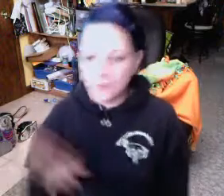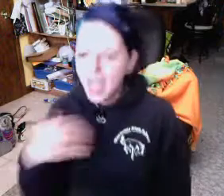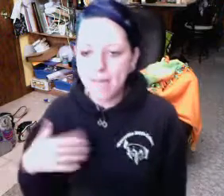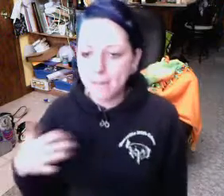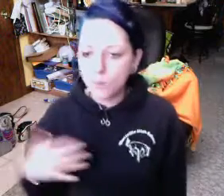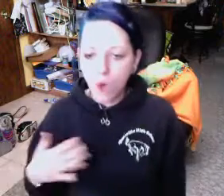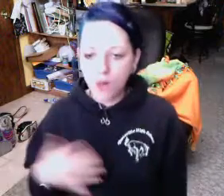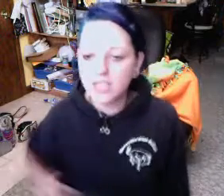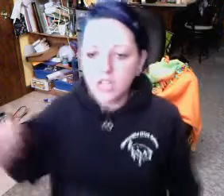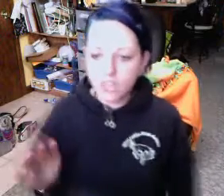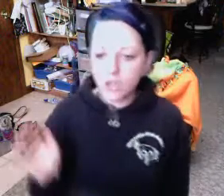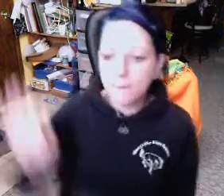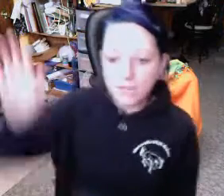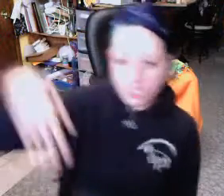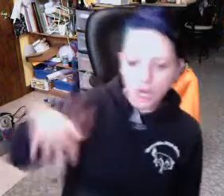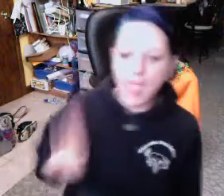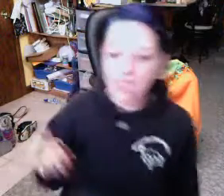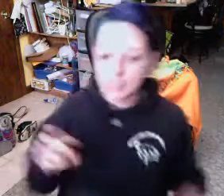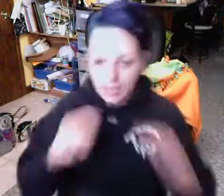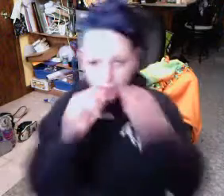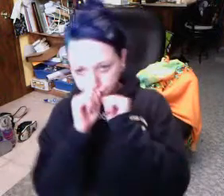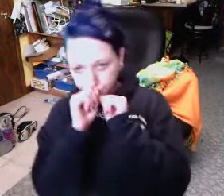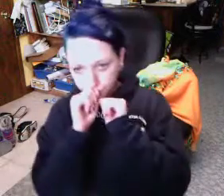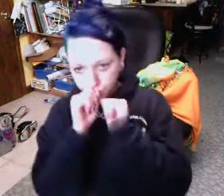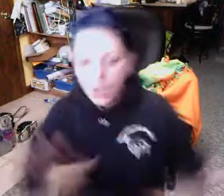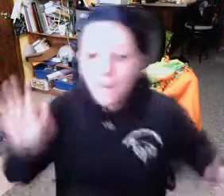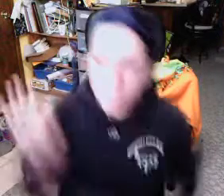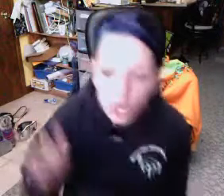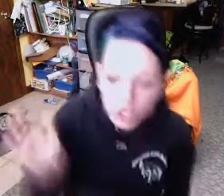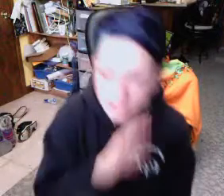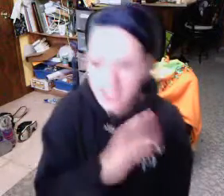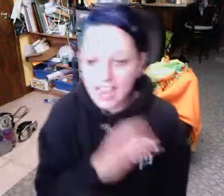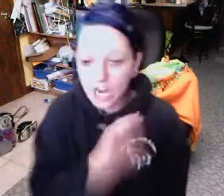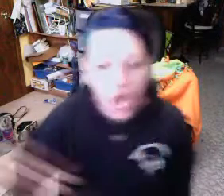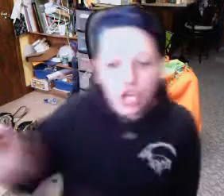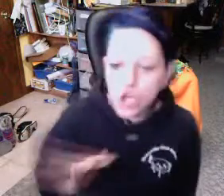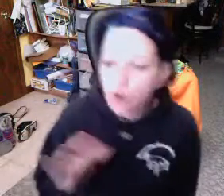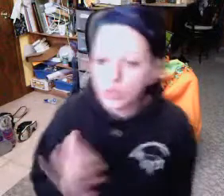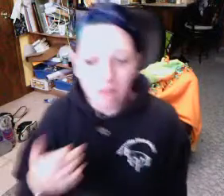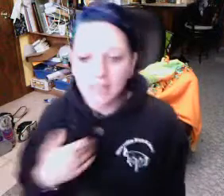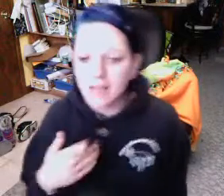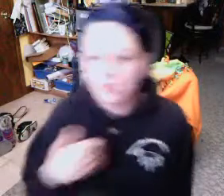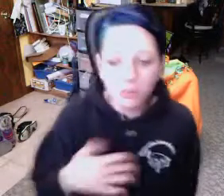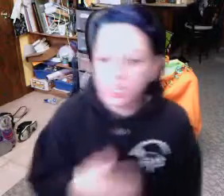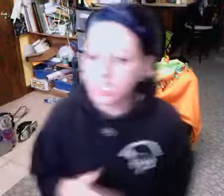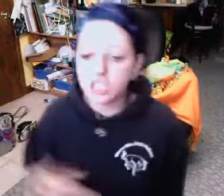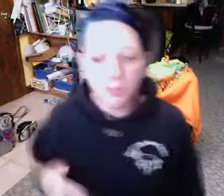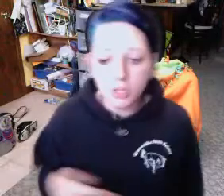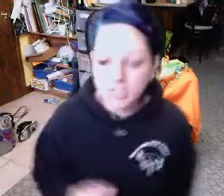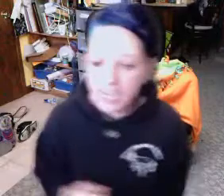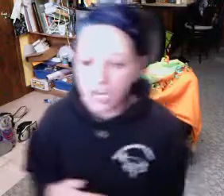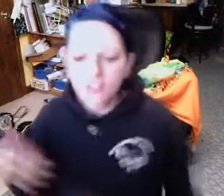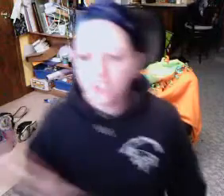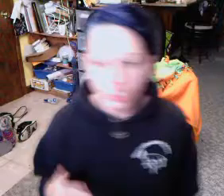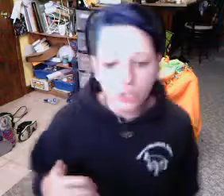I'm Ben Wallace, dunk up in your basket. Balls in the air, no games, I'm serious, double dare. There's too